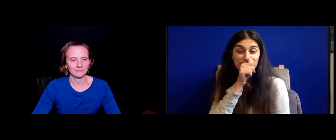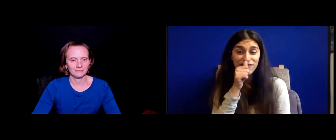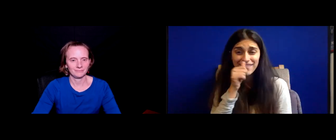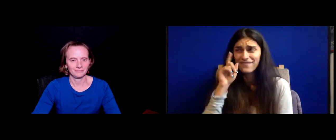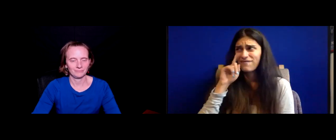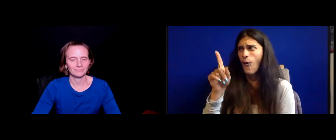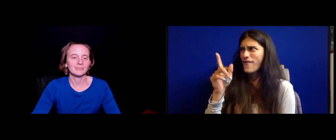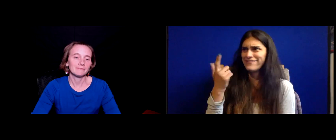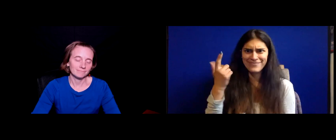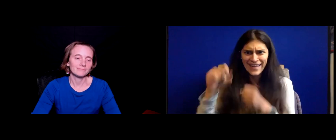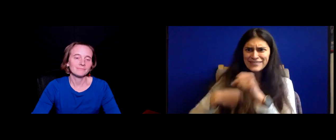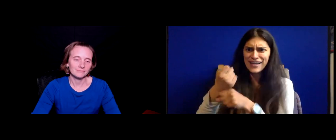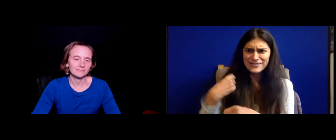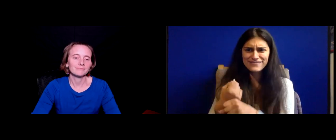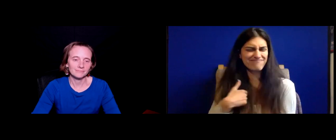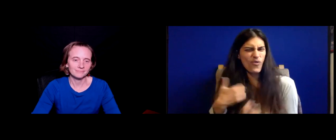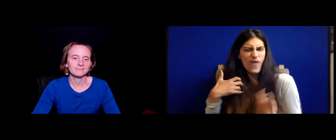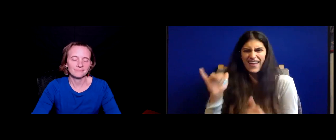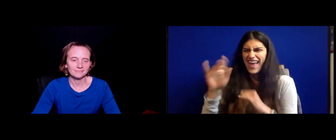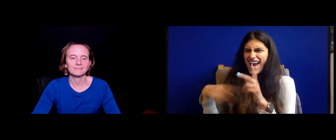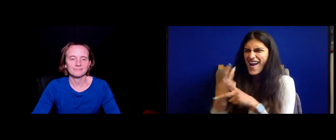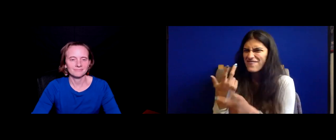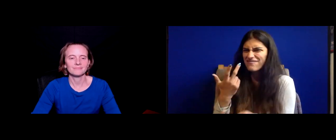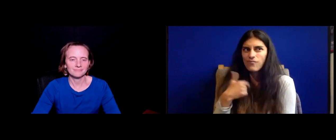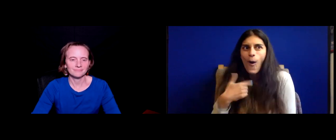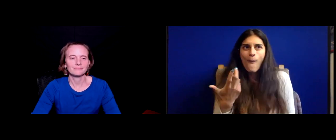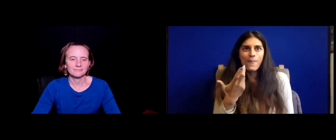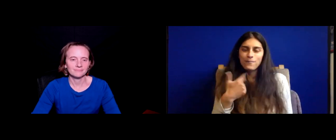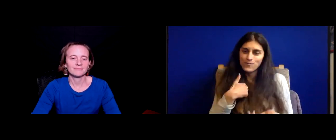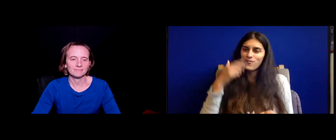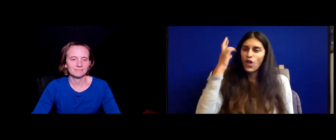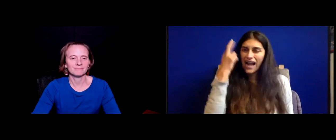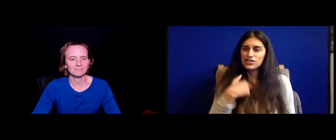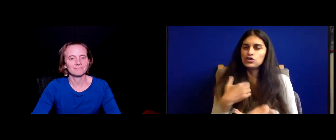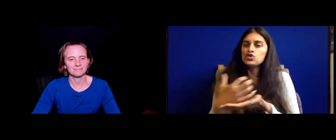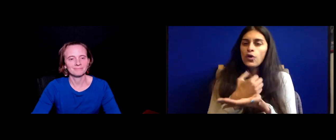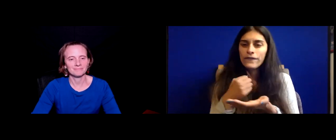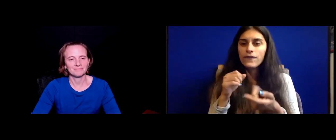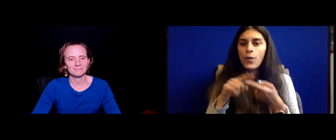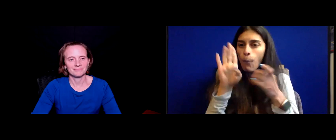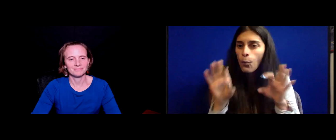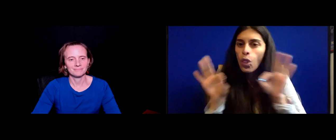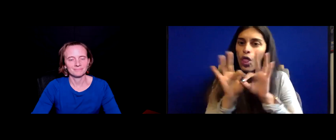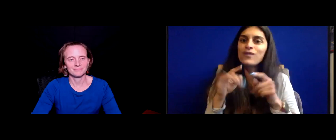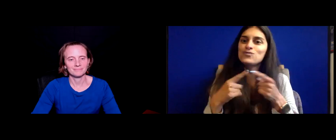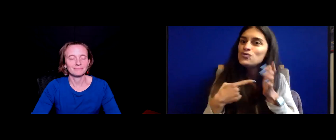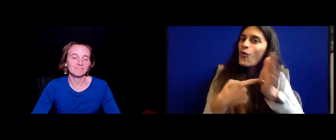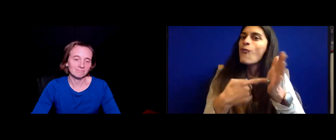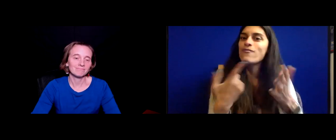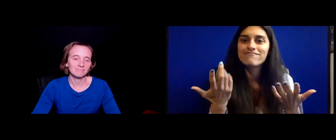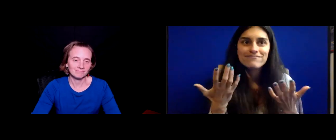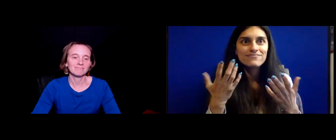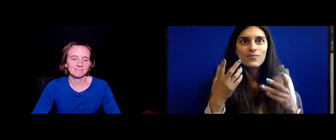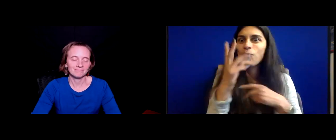experienced. And I kept that relationship secret for so many years. I don't know how I actually did that, but,